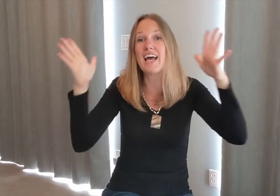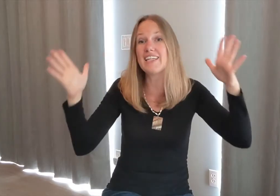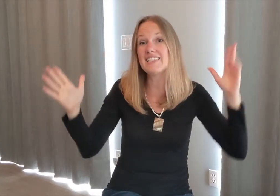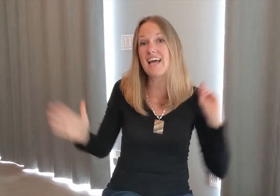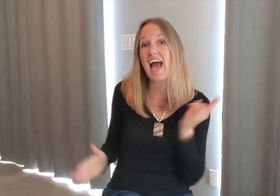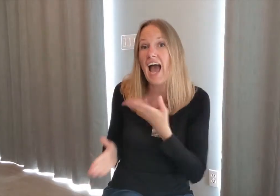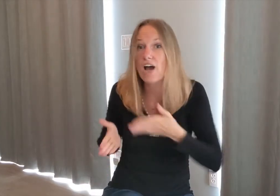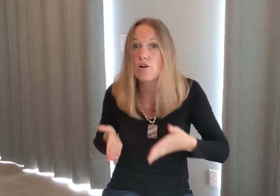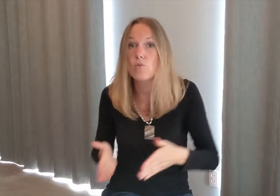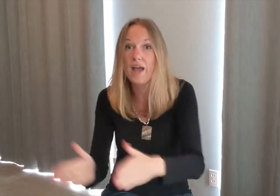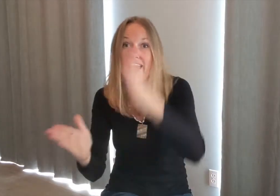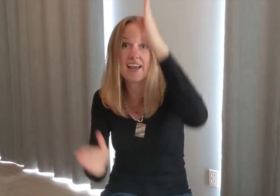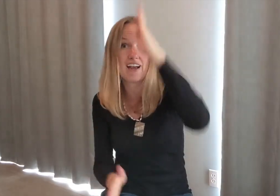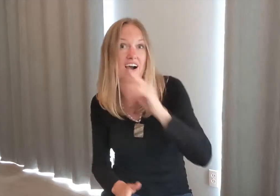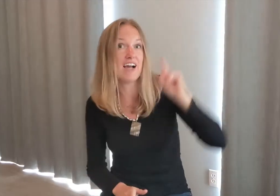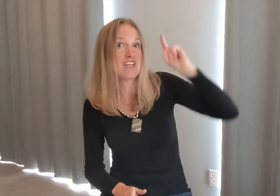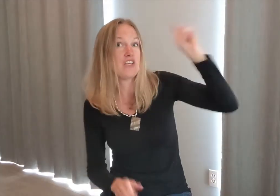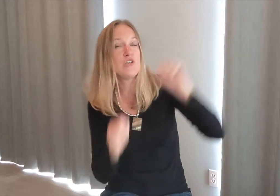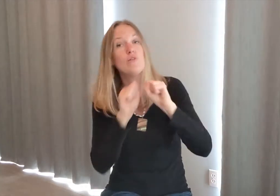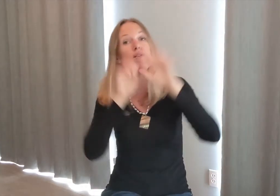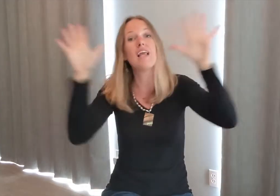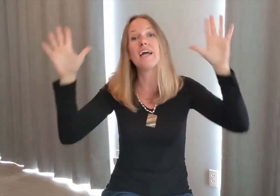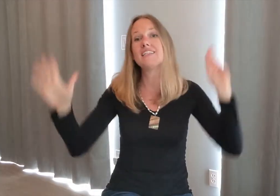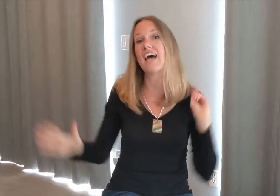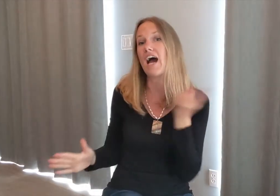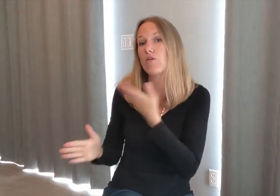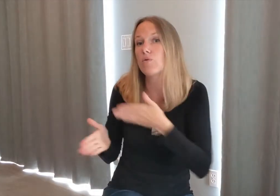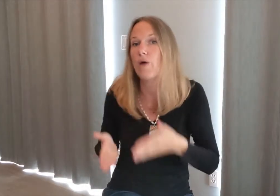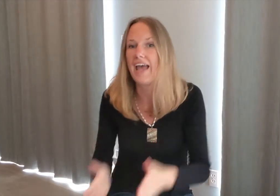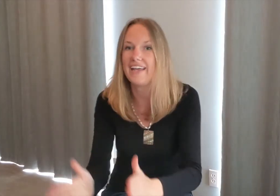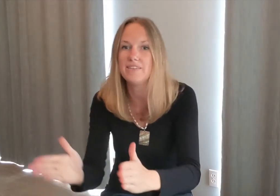light our way, God. You light our way.